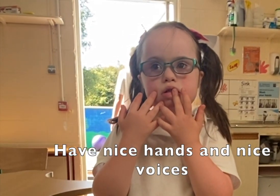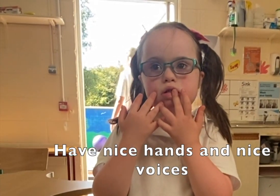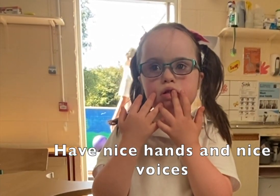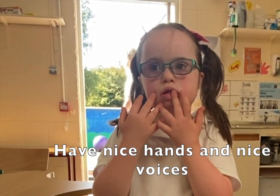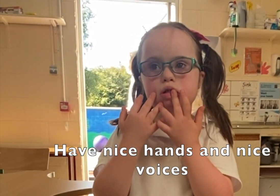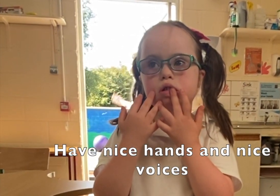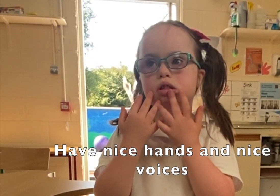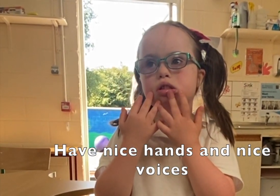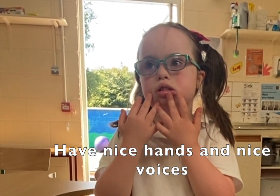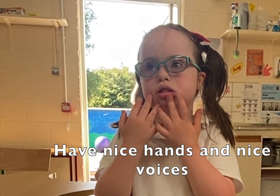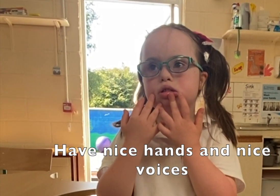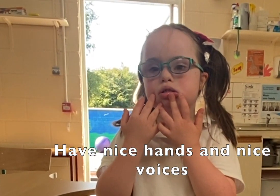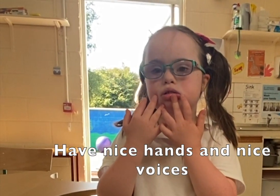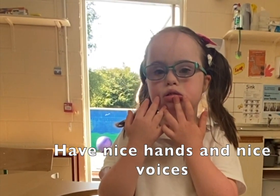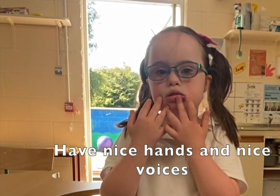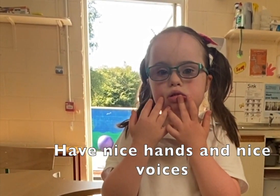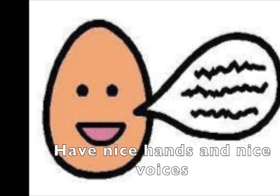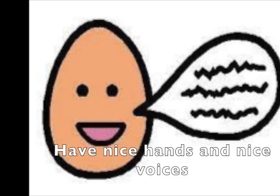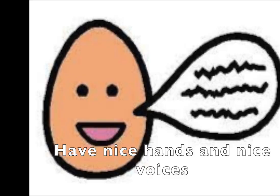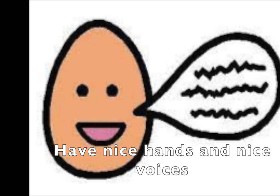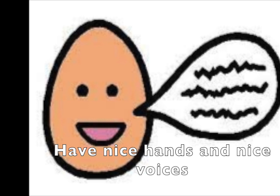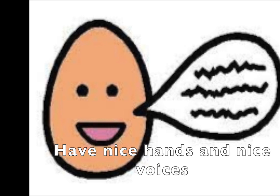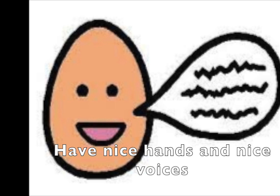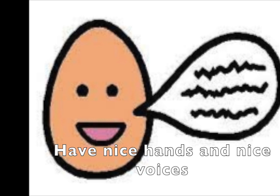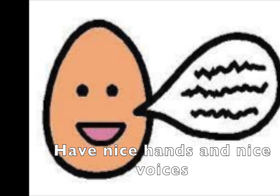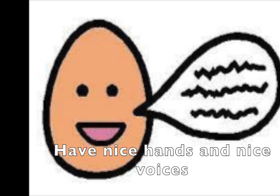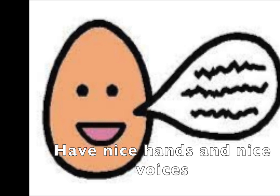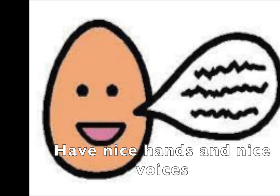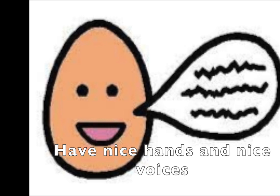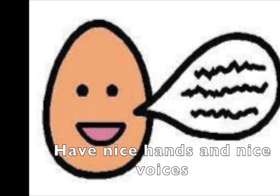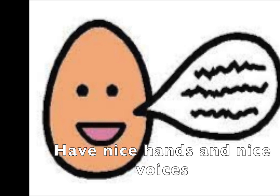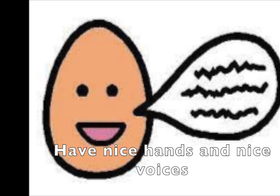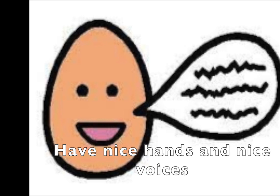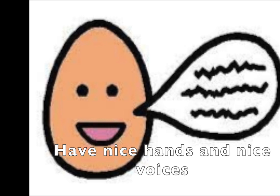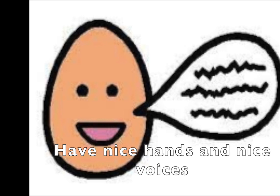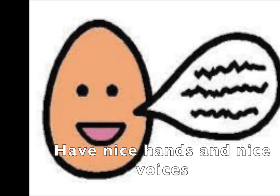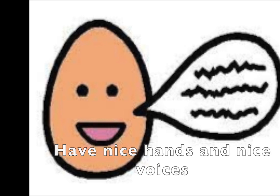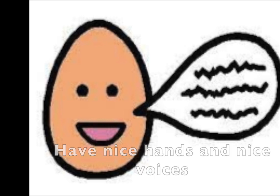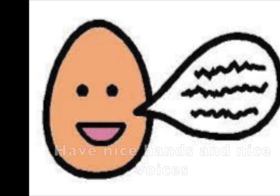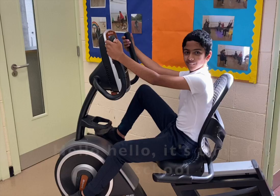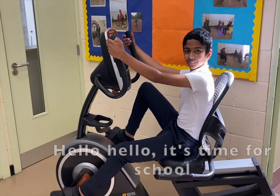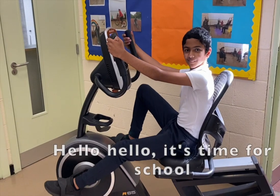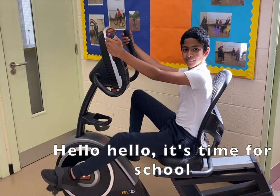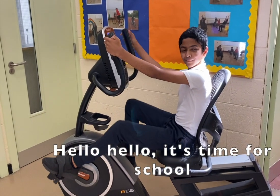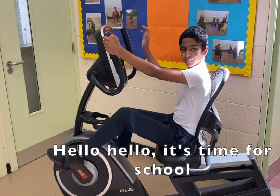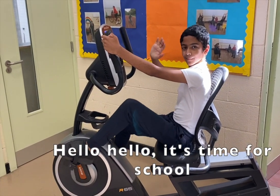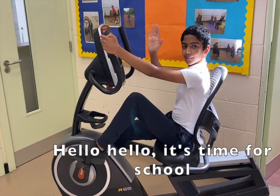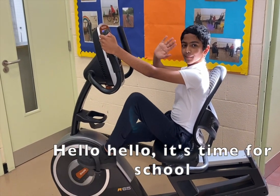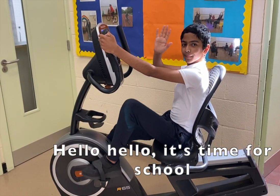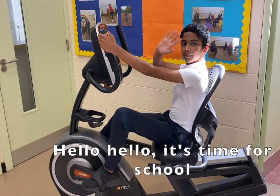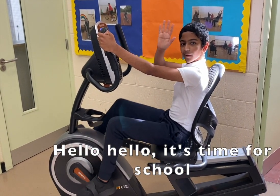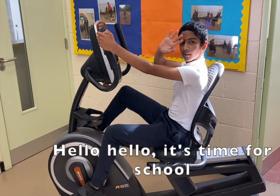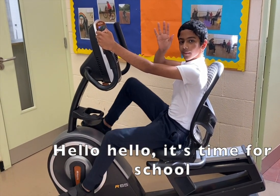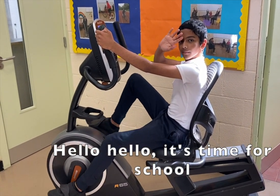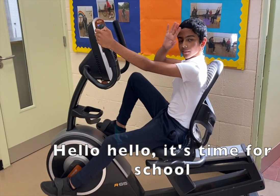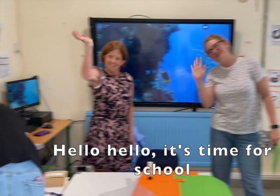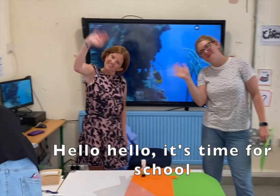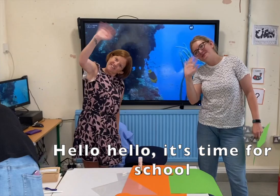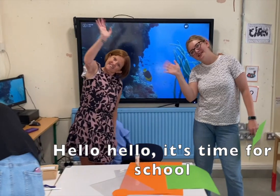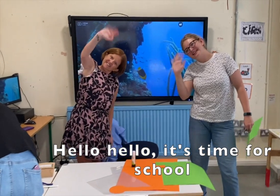and have nice voices. Hello, hello, it's time for